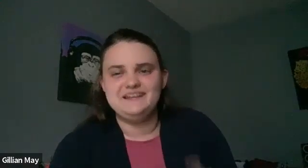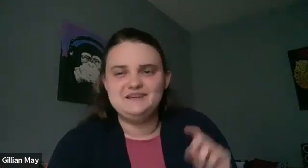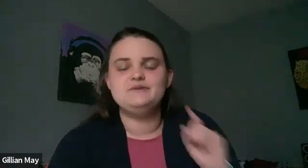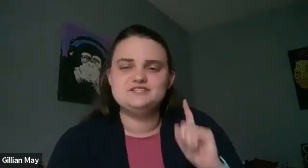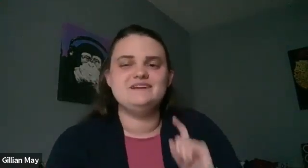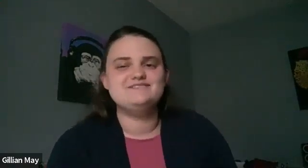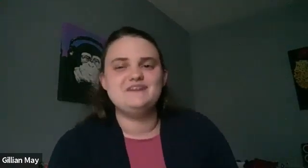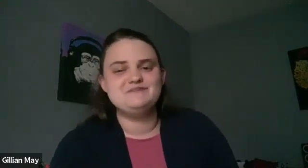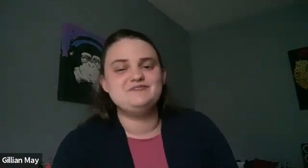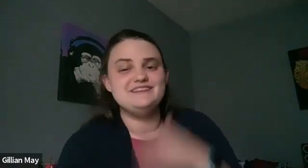no, we should make this family friendly. So,